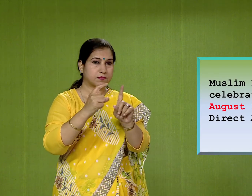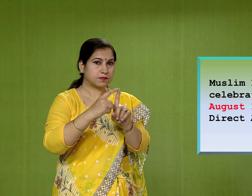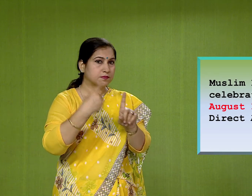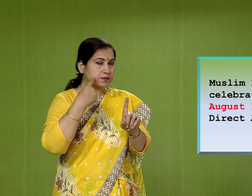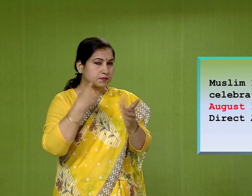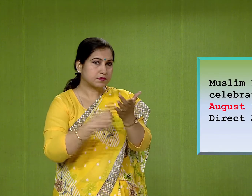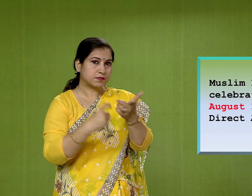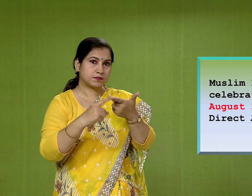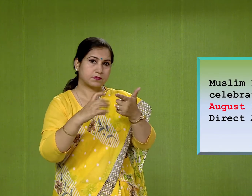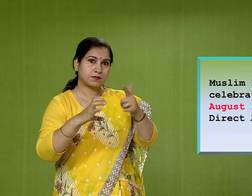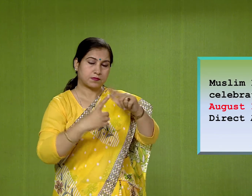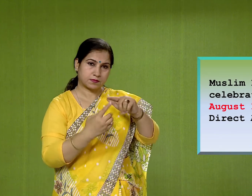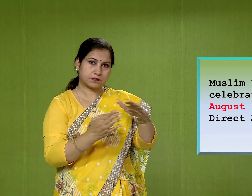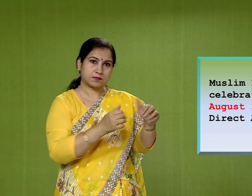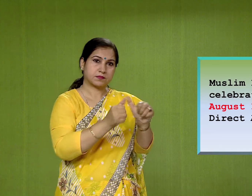Also, we discussed about